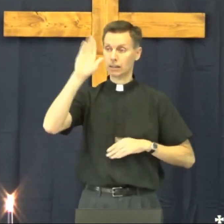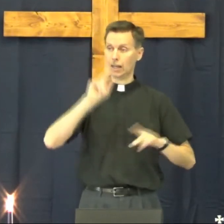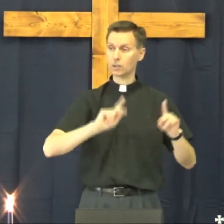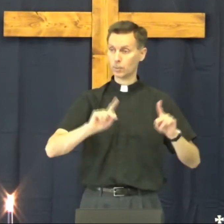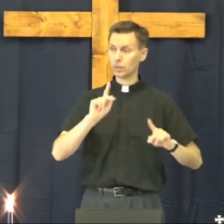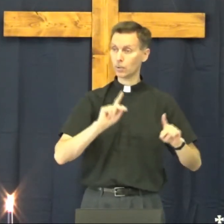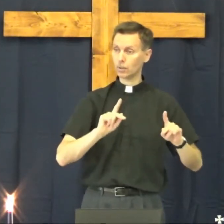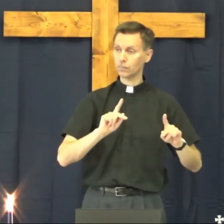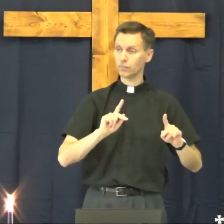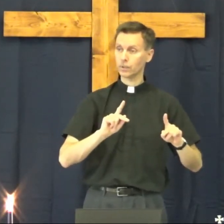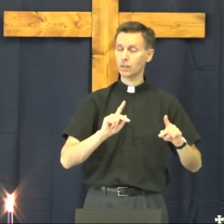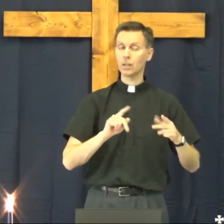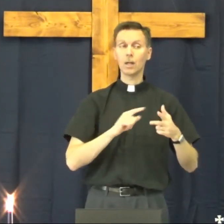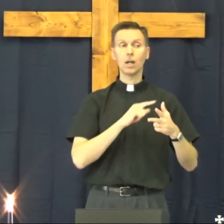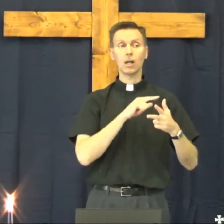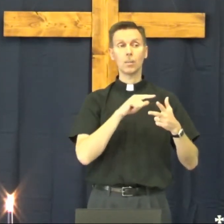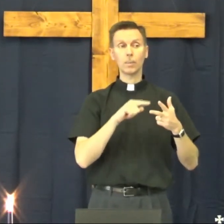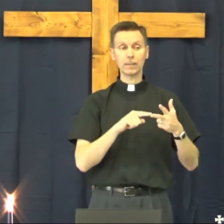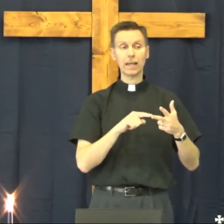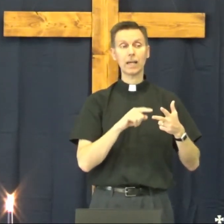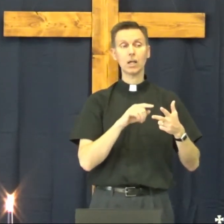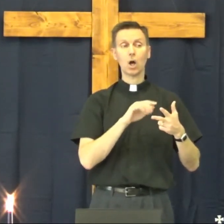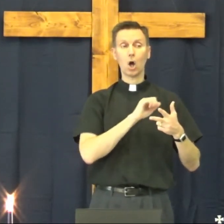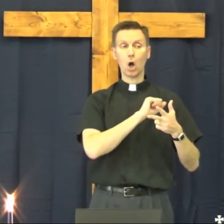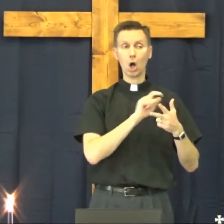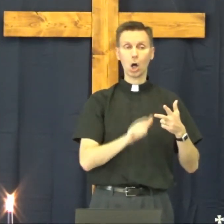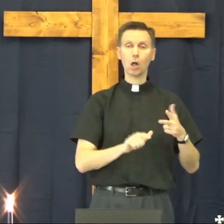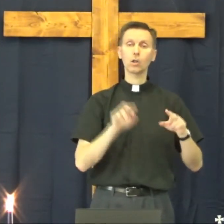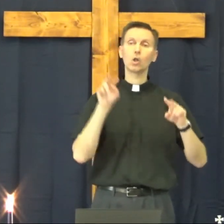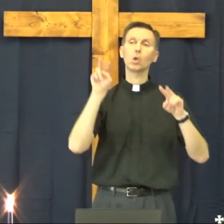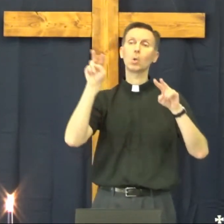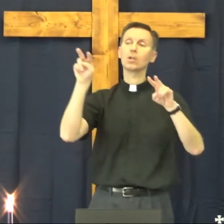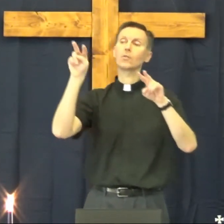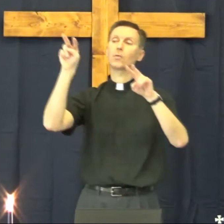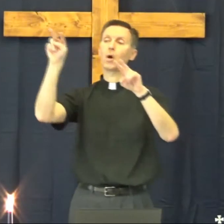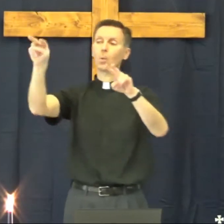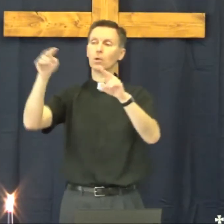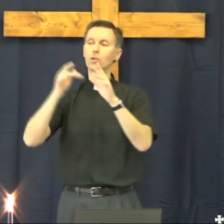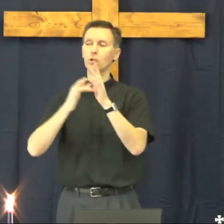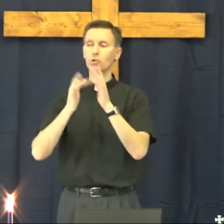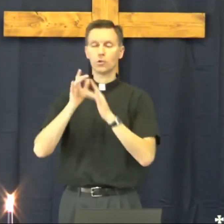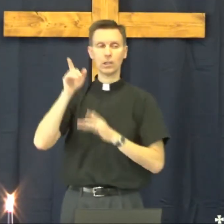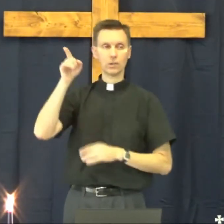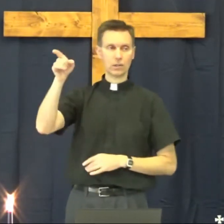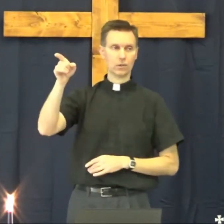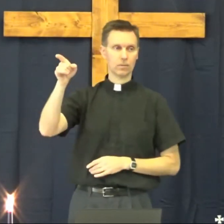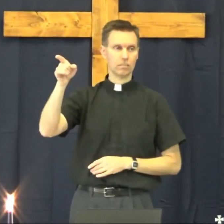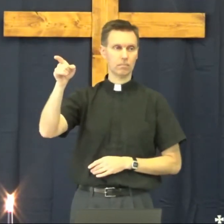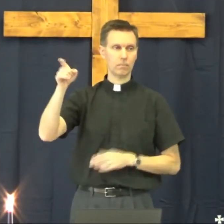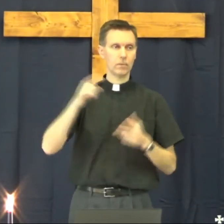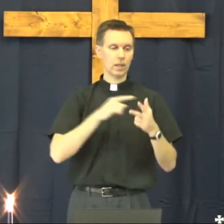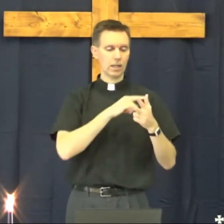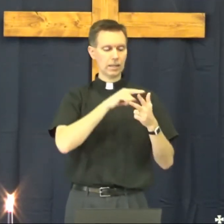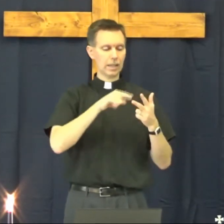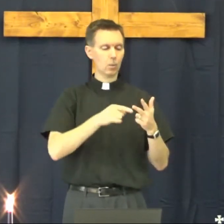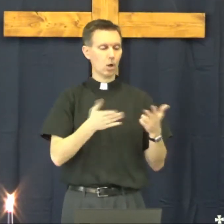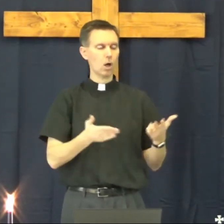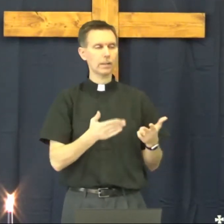God's people. But they all looked forward to Jesus. They were all